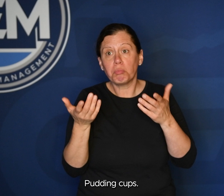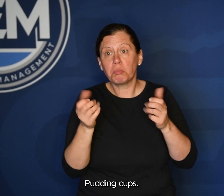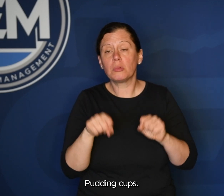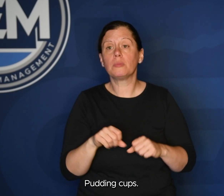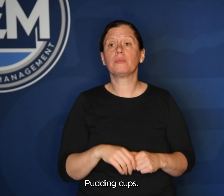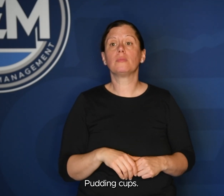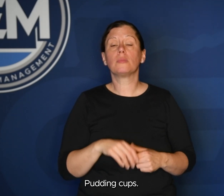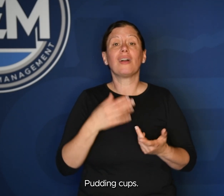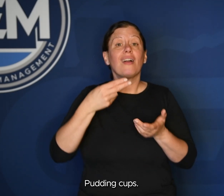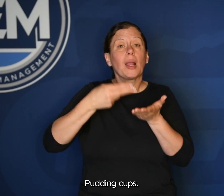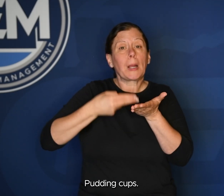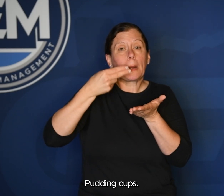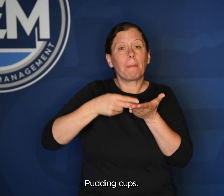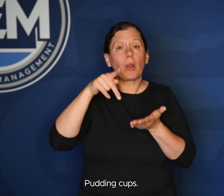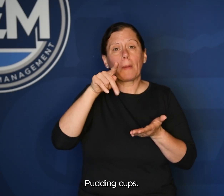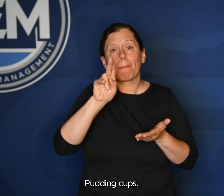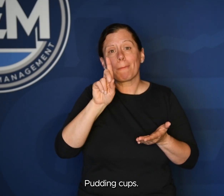Pudding cups.